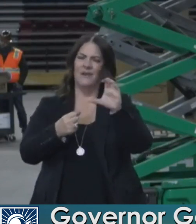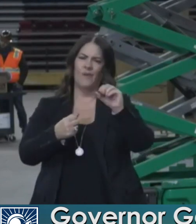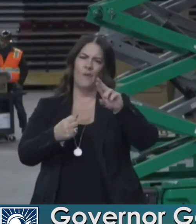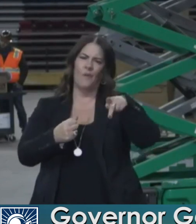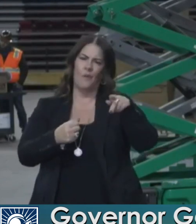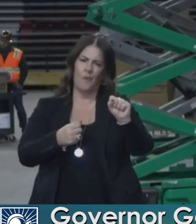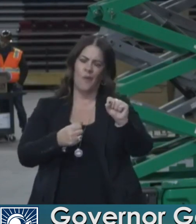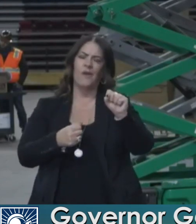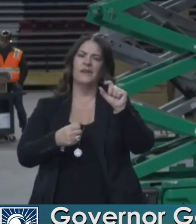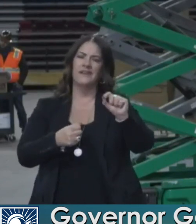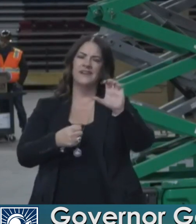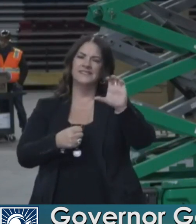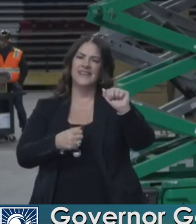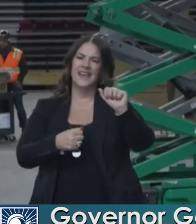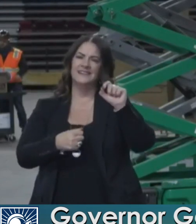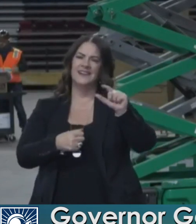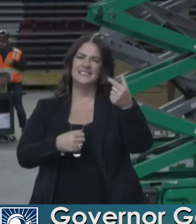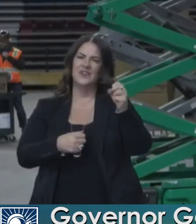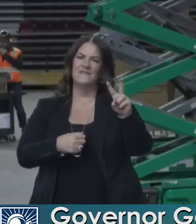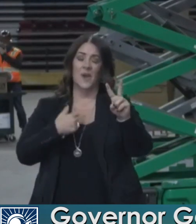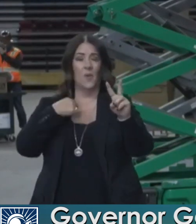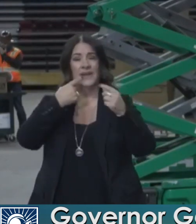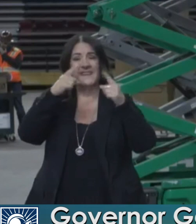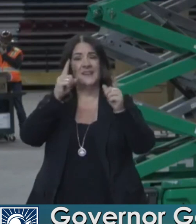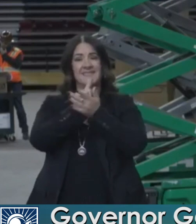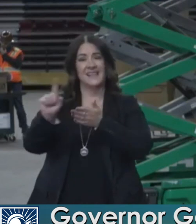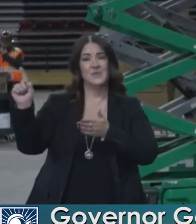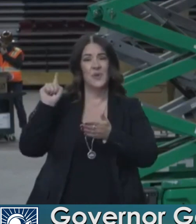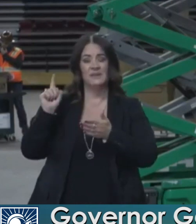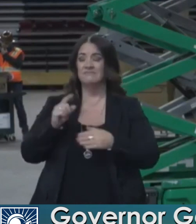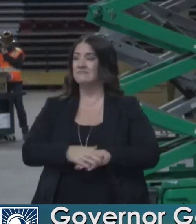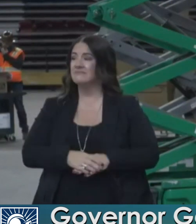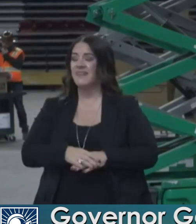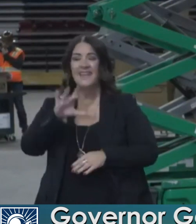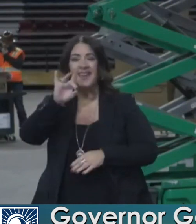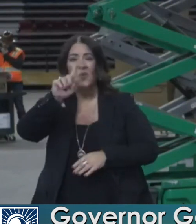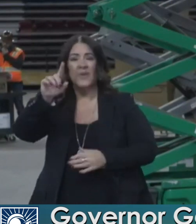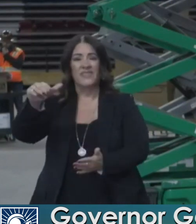healthcore.ca.gov website we launched less than a week ago. Over